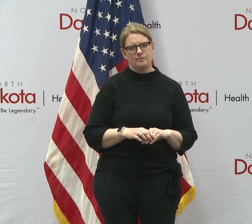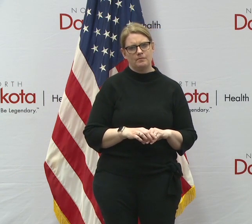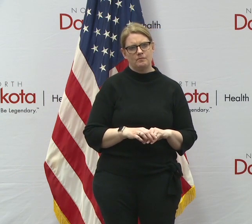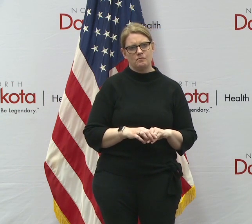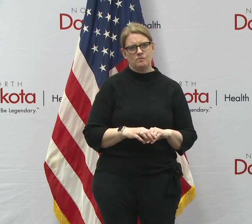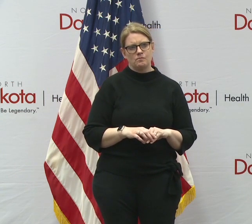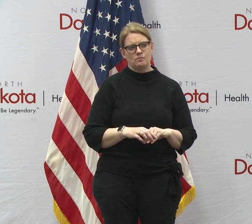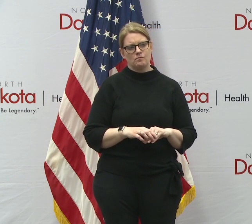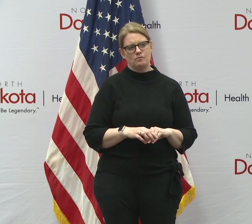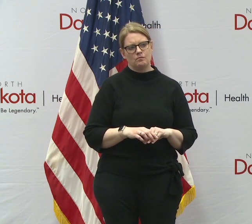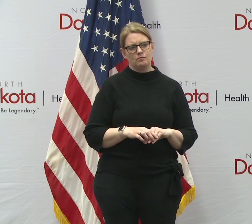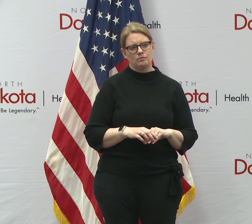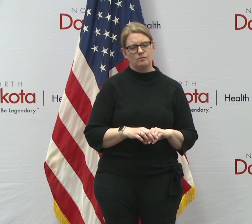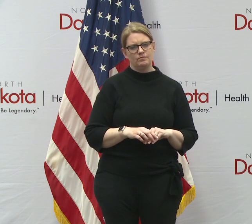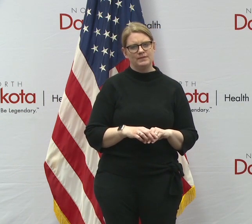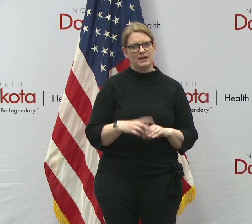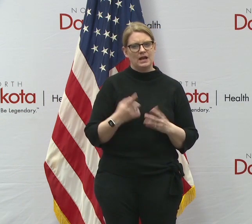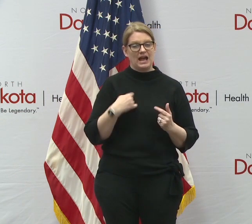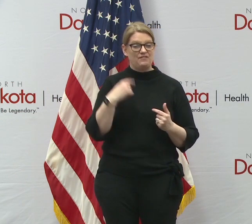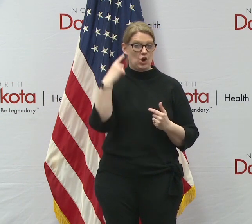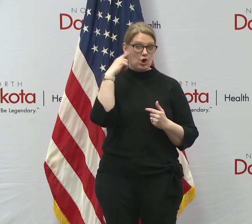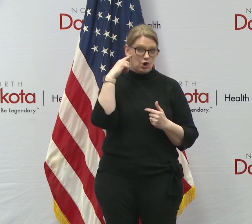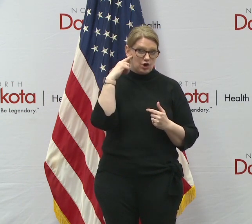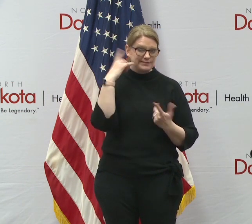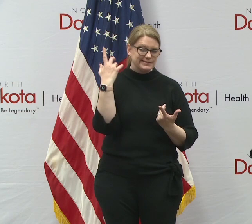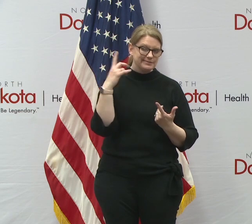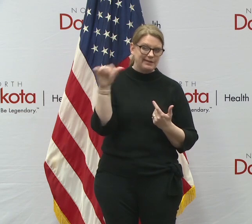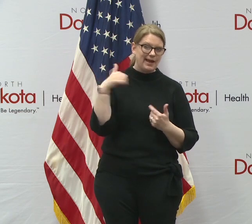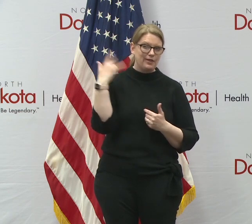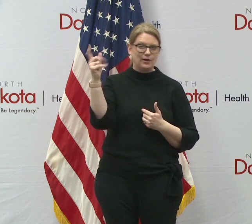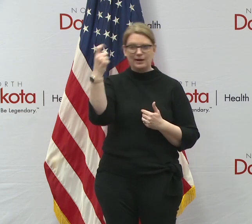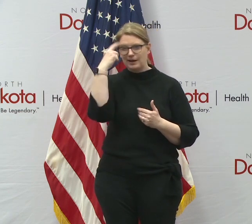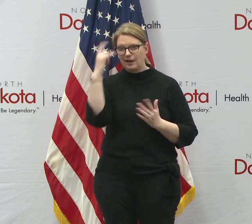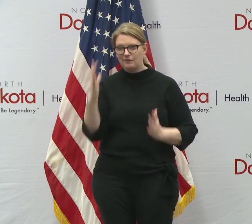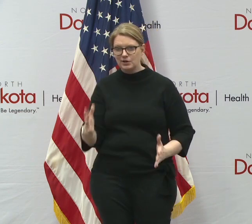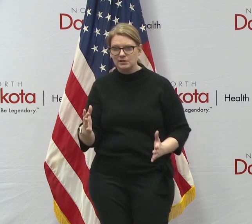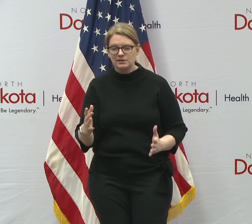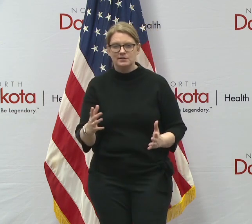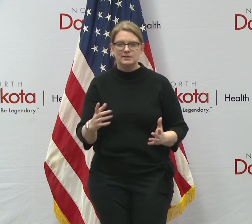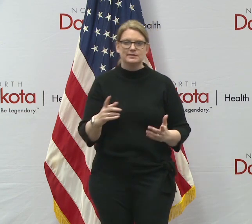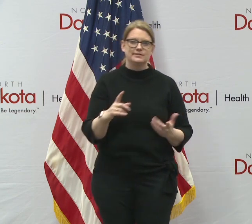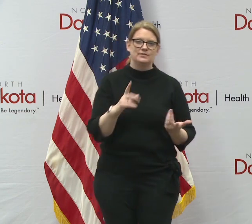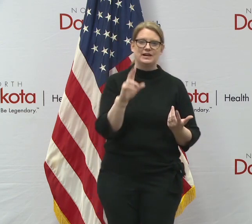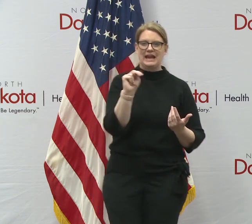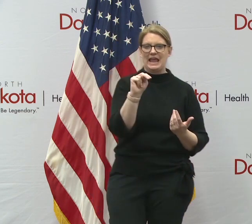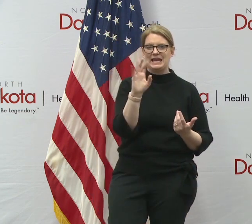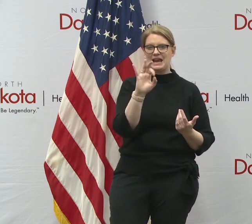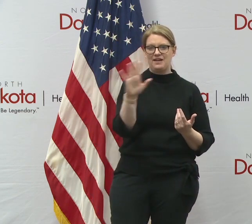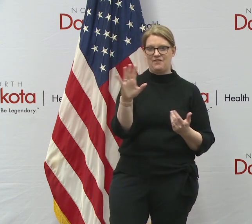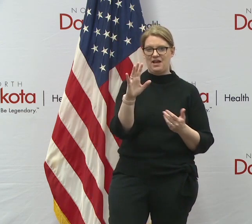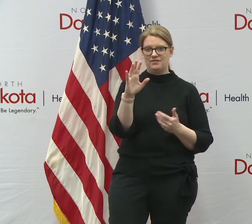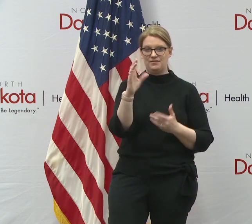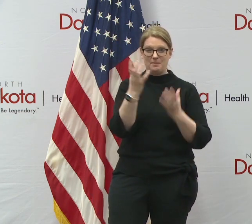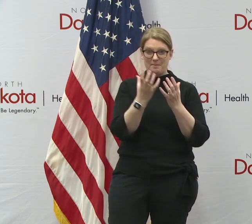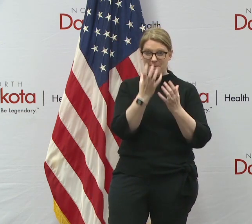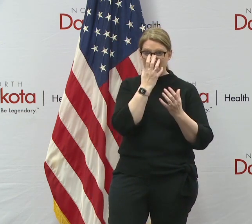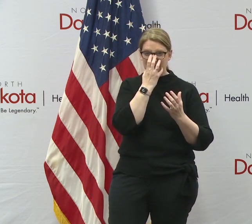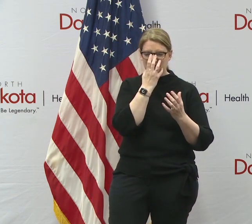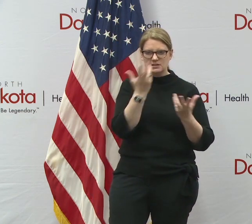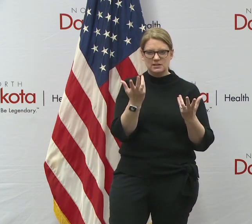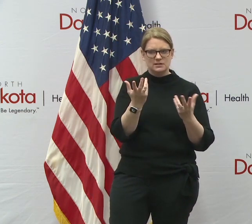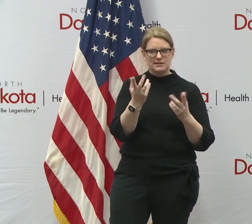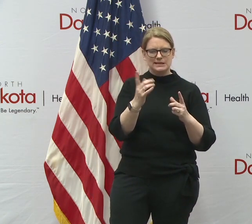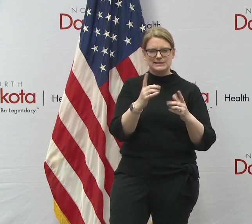been I've heard from other governors is that there's been a wide range of what people have been paying for N95 masks, and some of